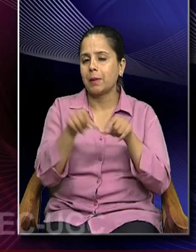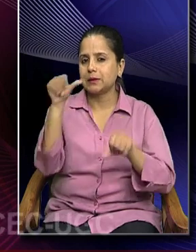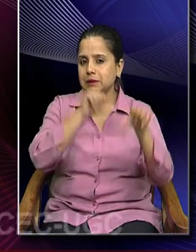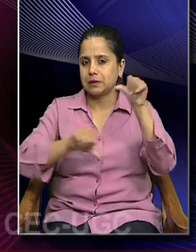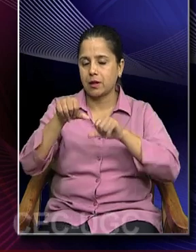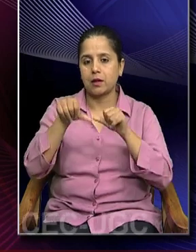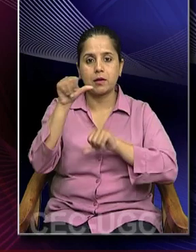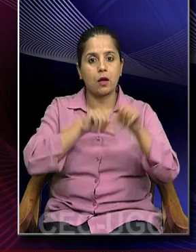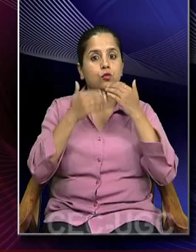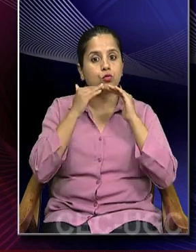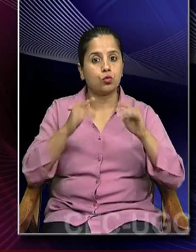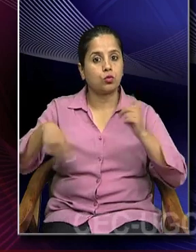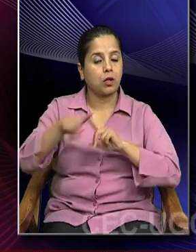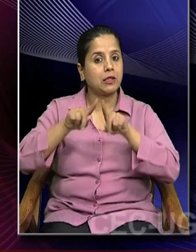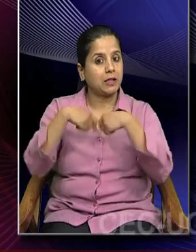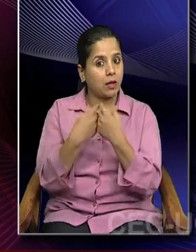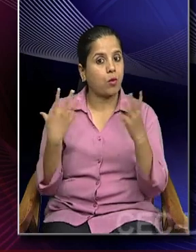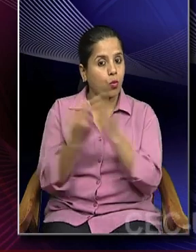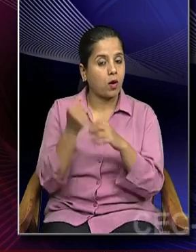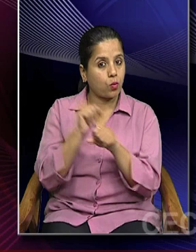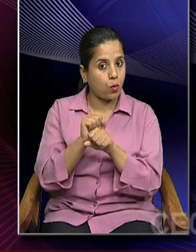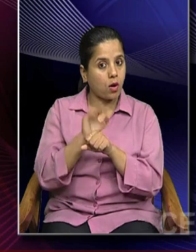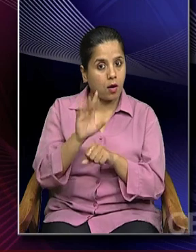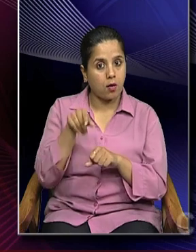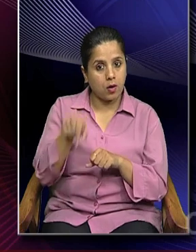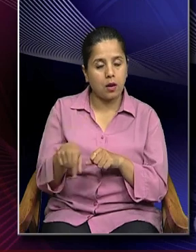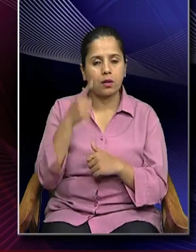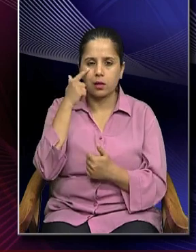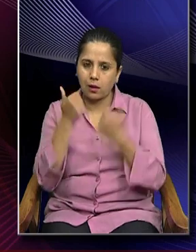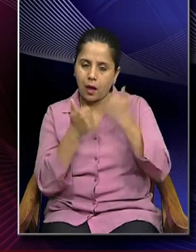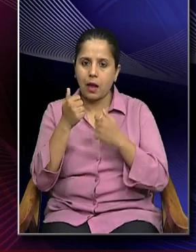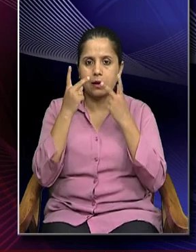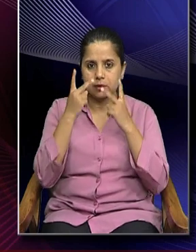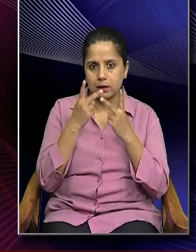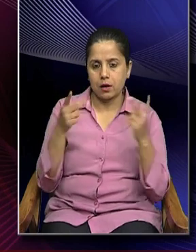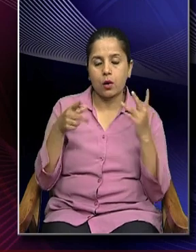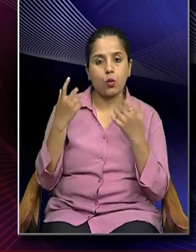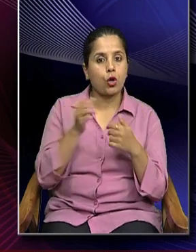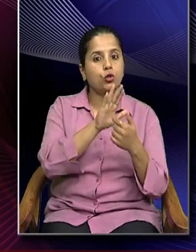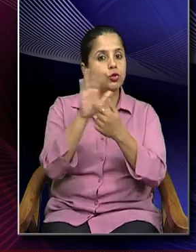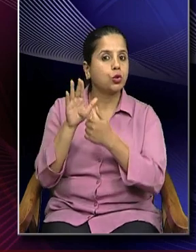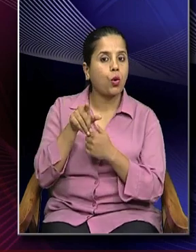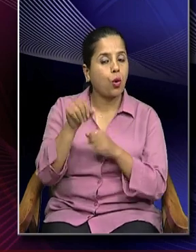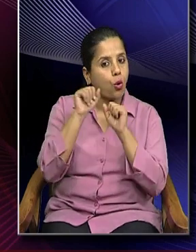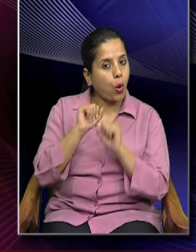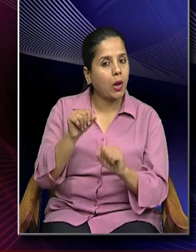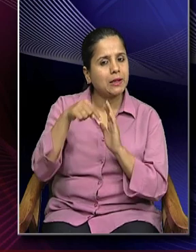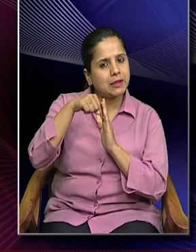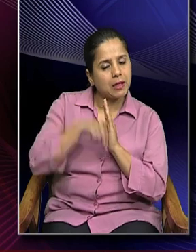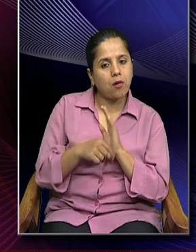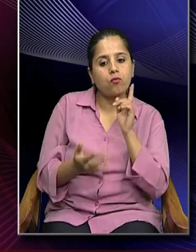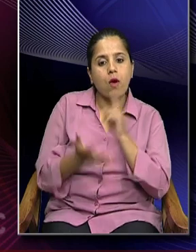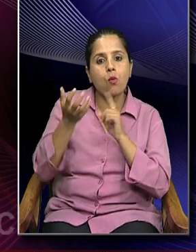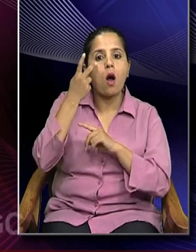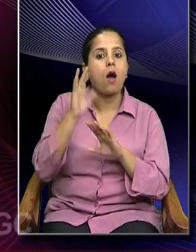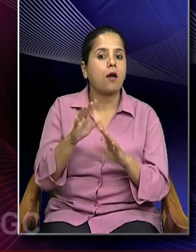science students work in a team to conduct the experiment and present their deep